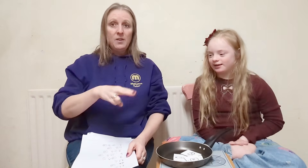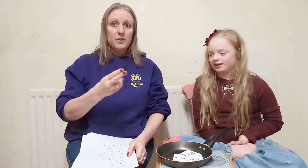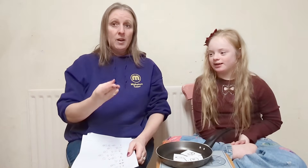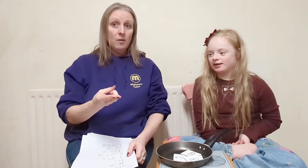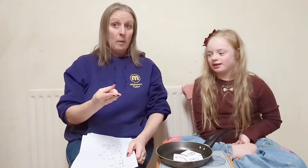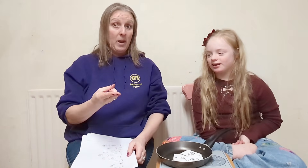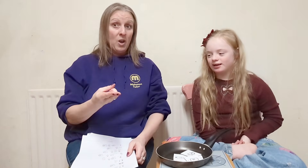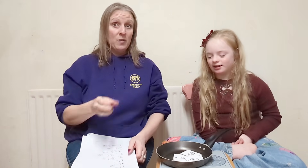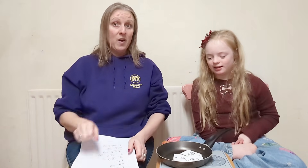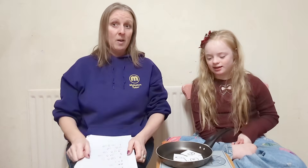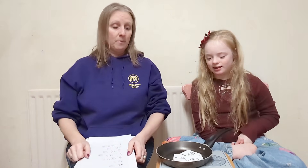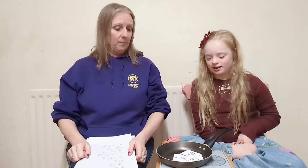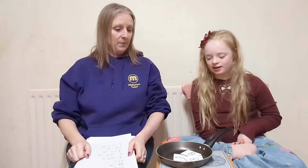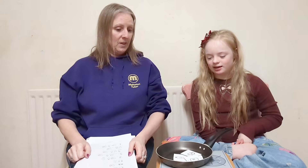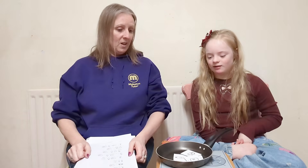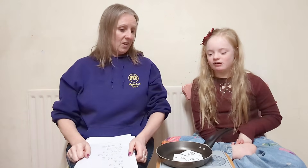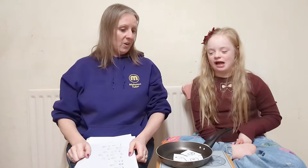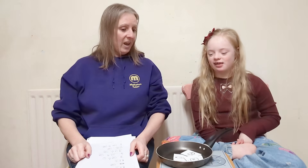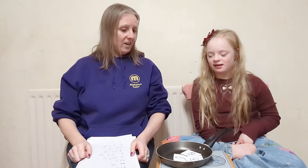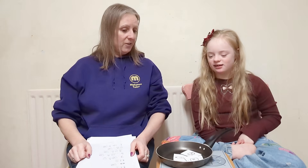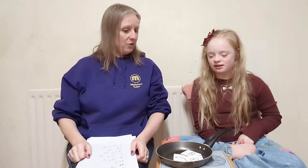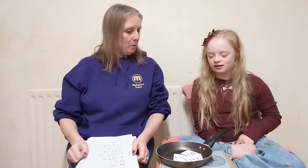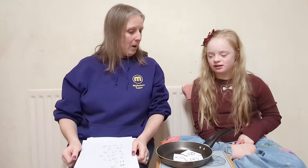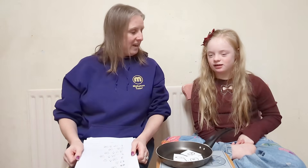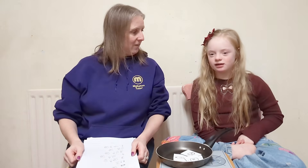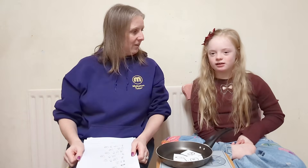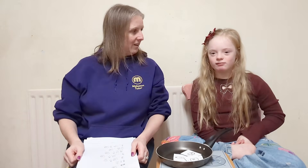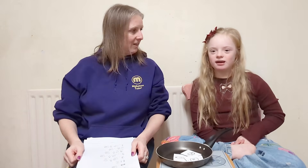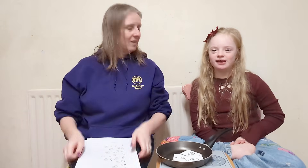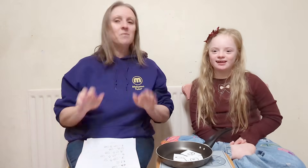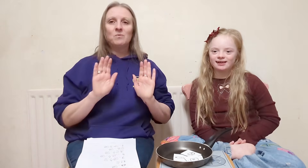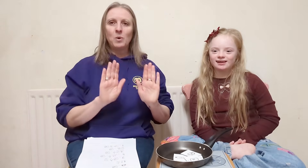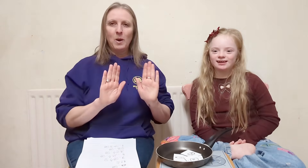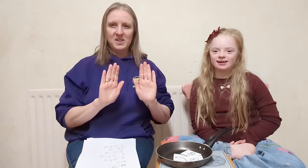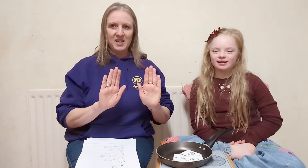to flip it over. Okay, so should we wait? Really? We're waiting.